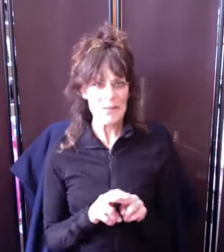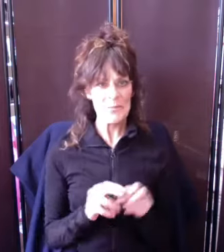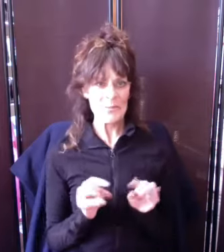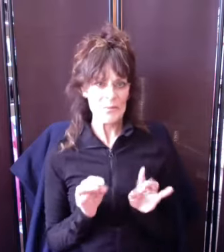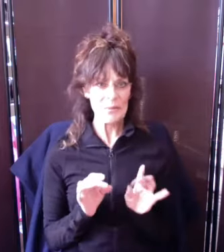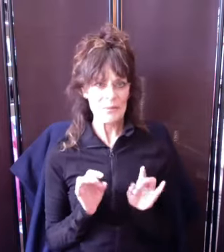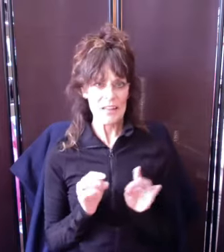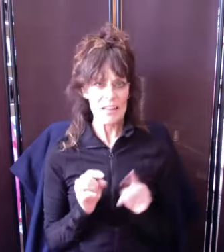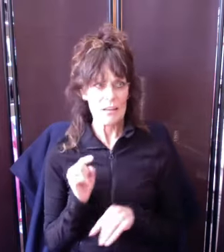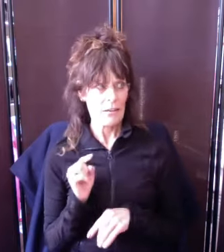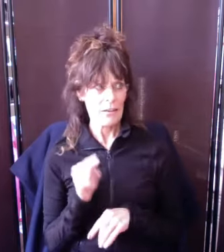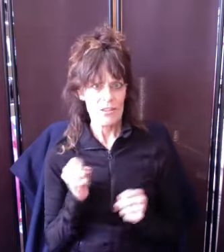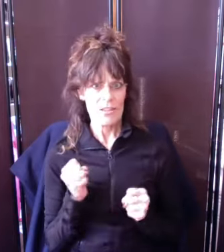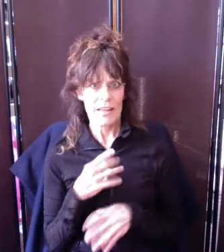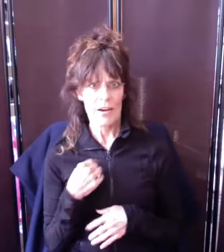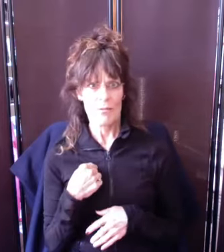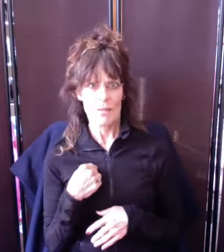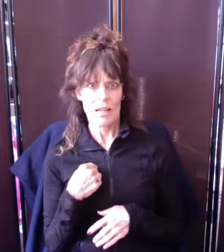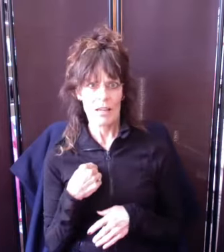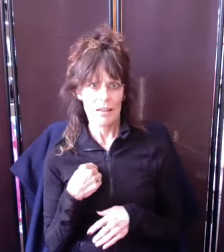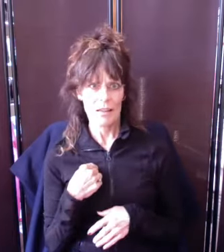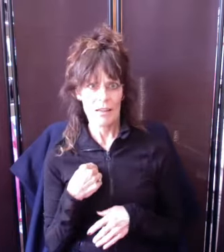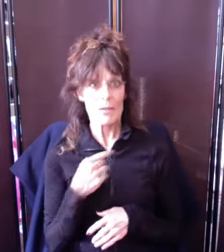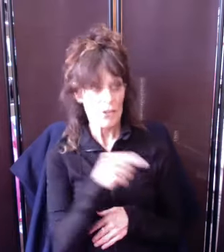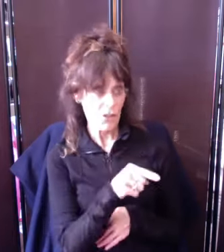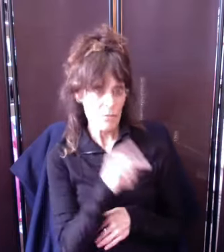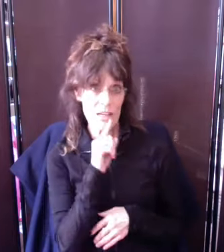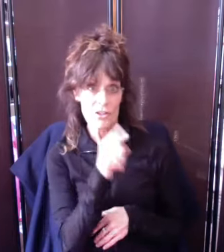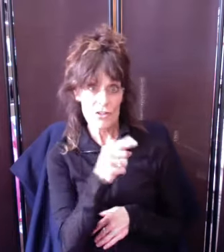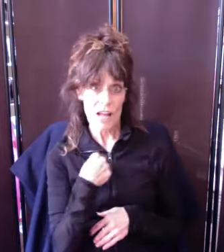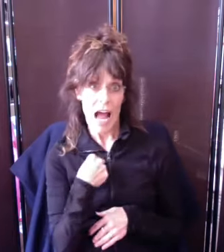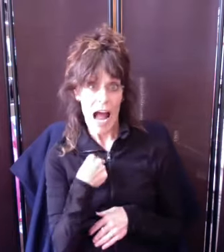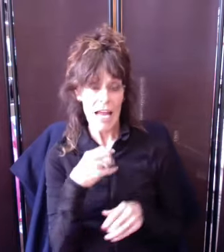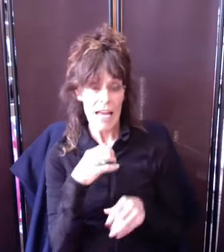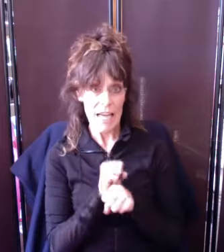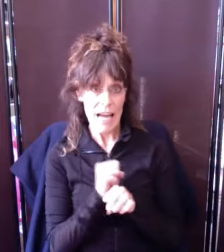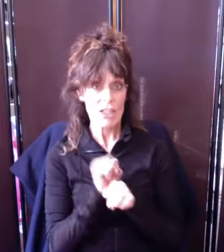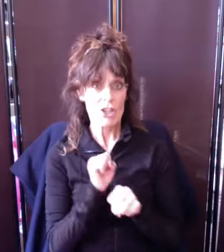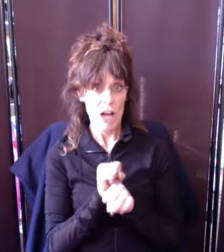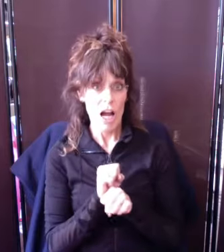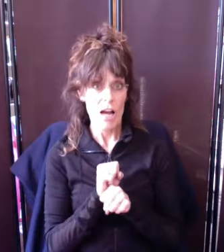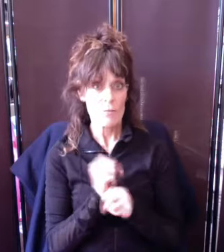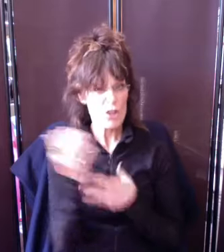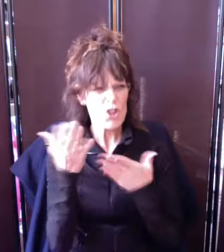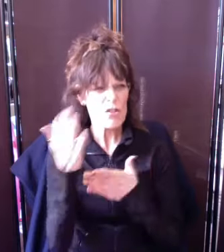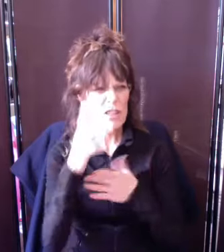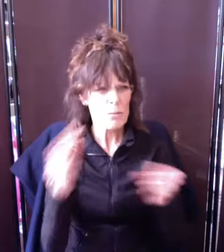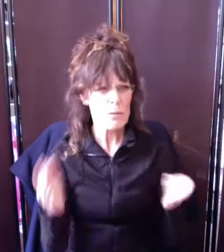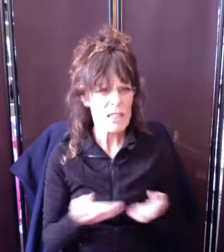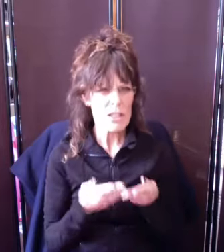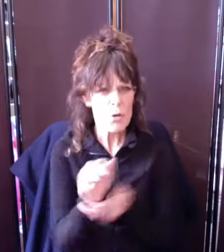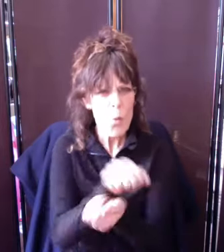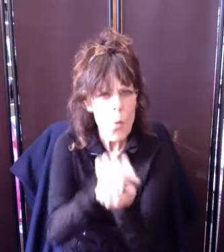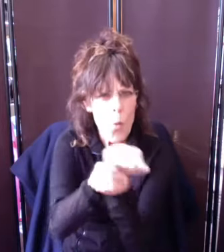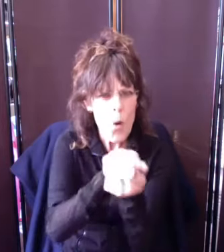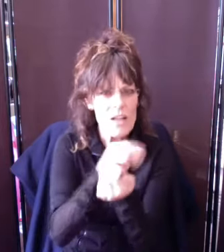me. But she made sure that I got a job in that group washing ashtrays. I didn't smoke.